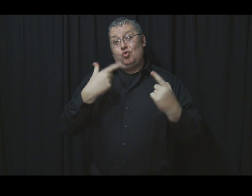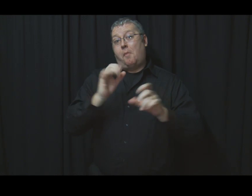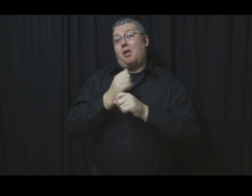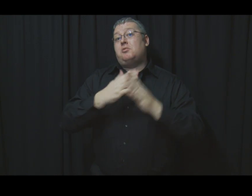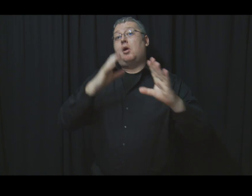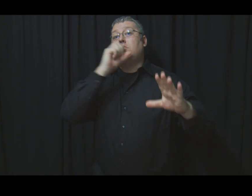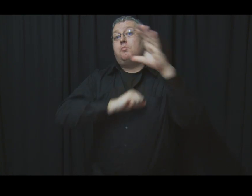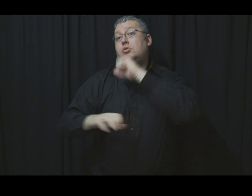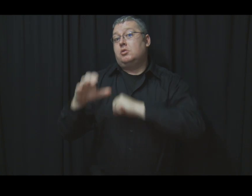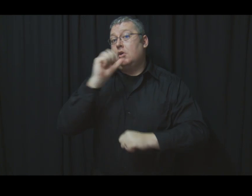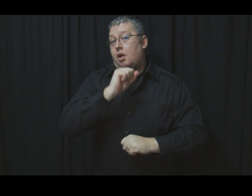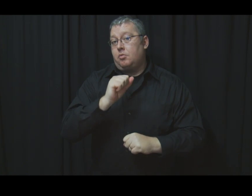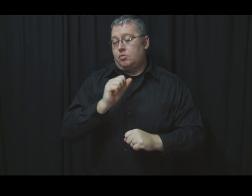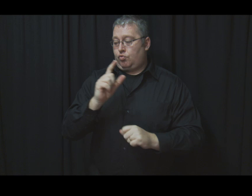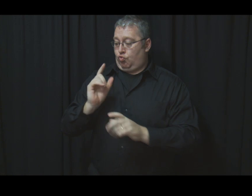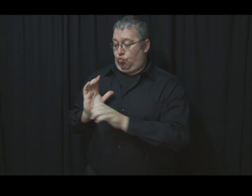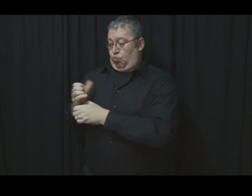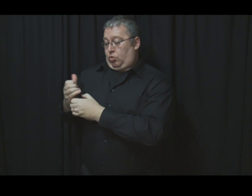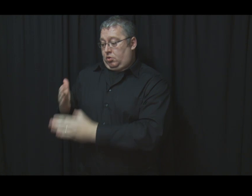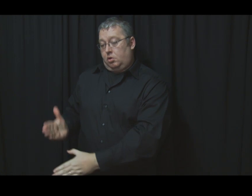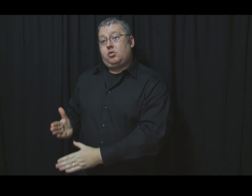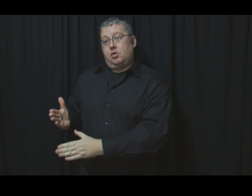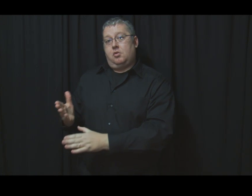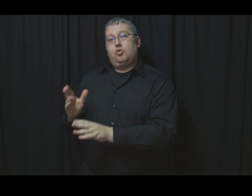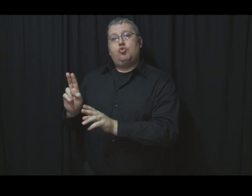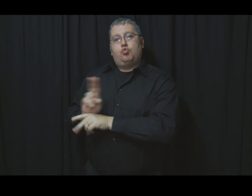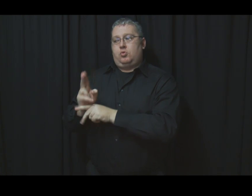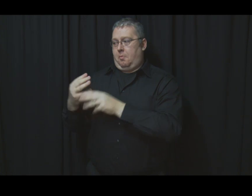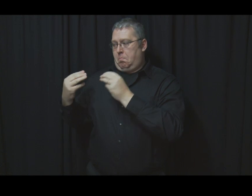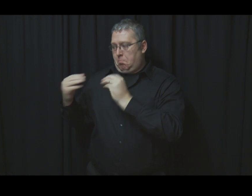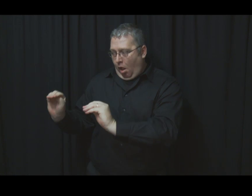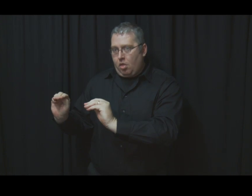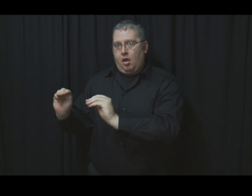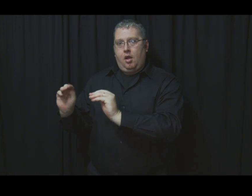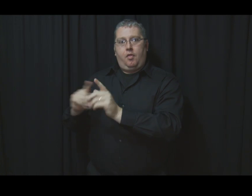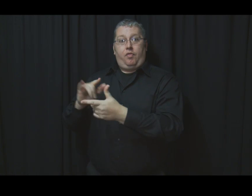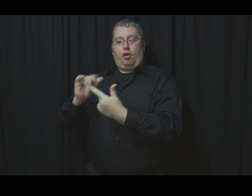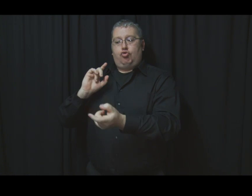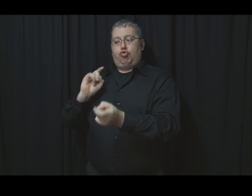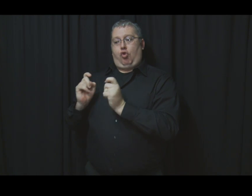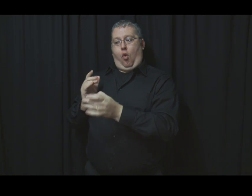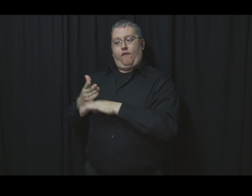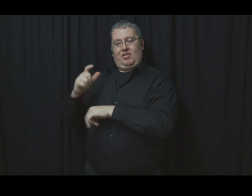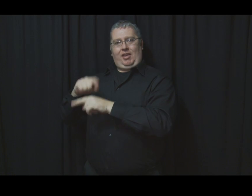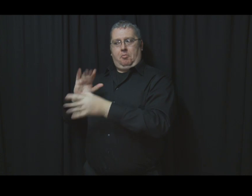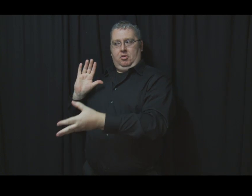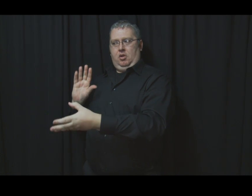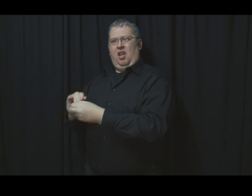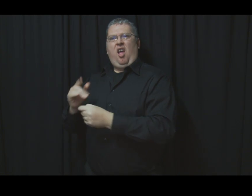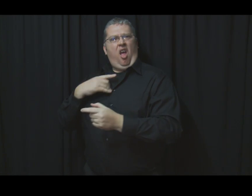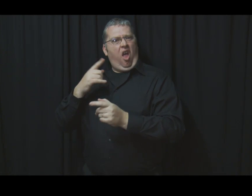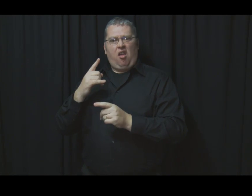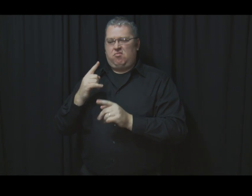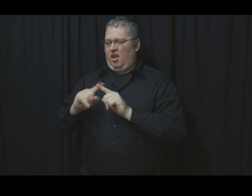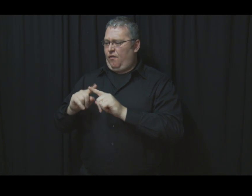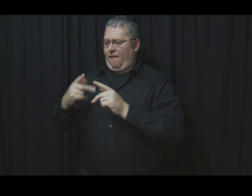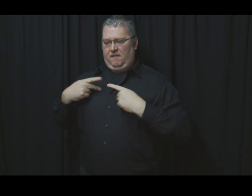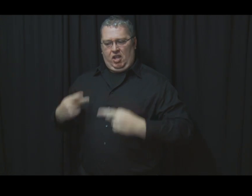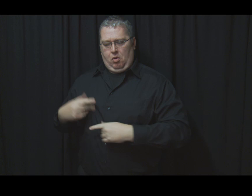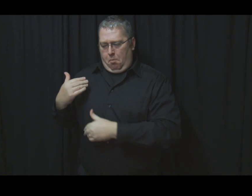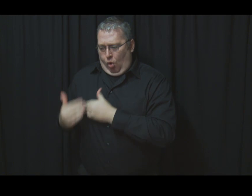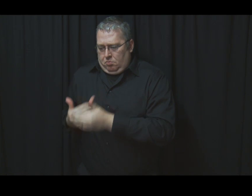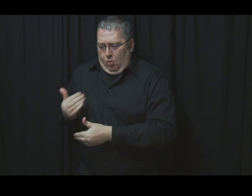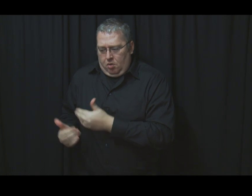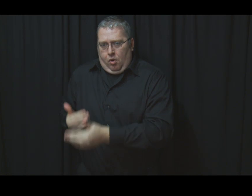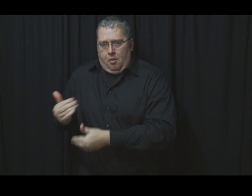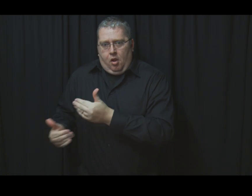assumptions. I mean, creationists use methods that change over time. As I said, there's hundreds of physical processes that you can use,